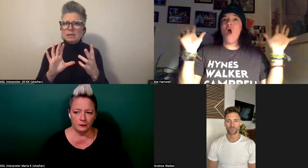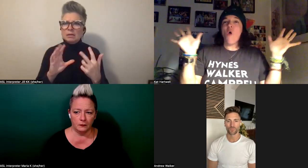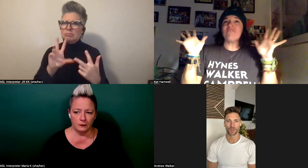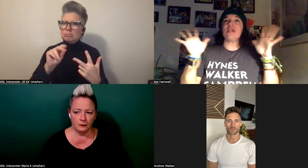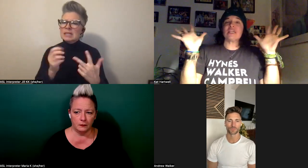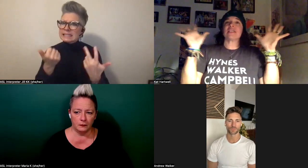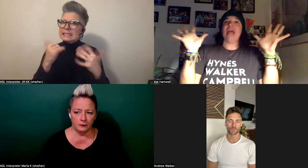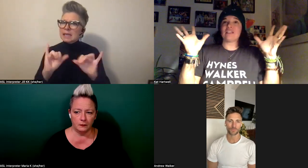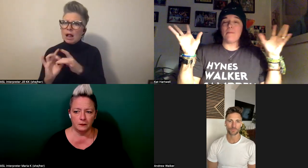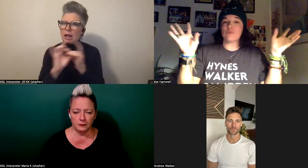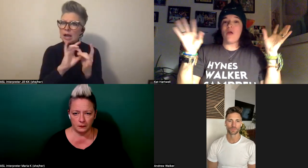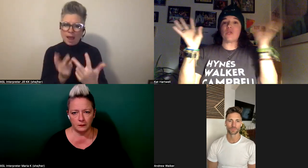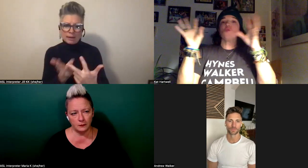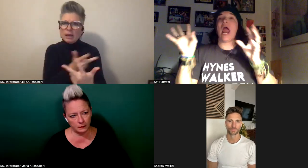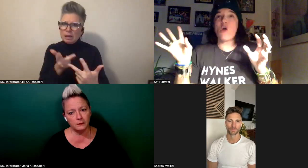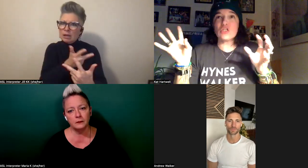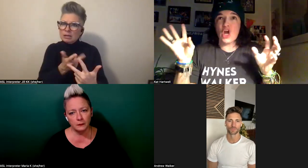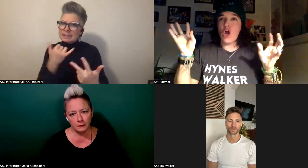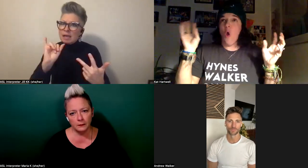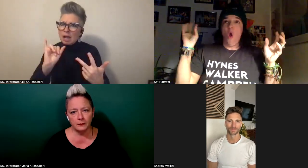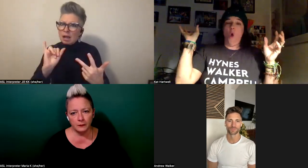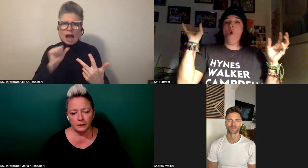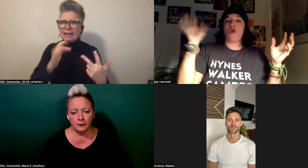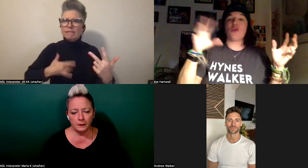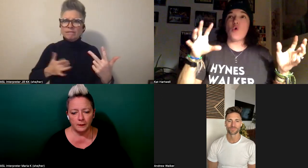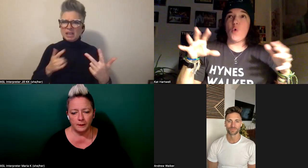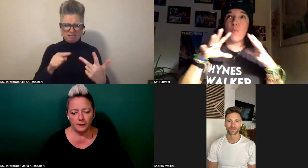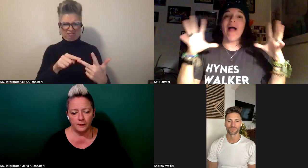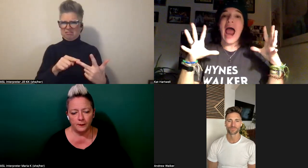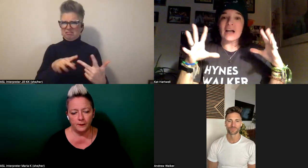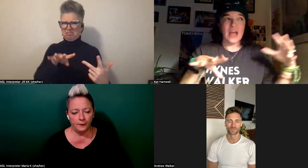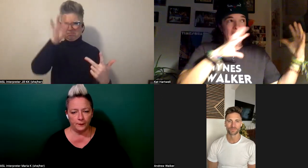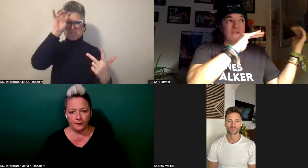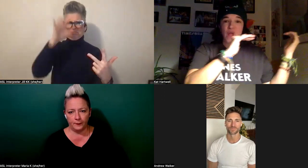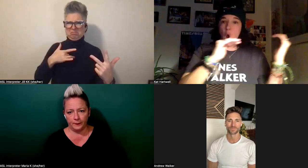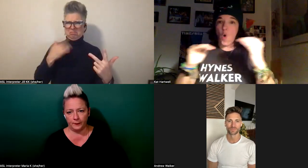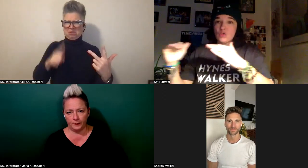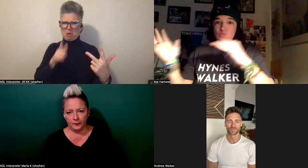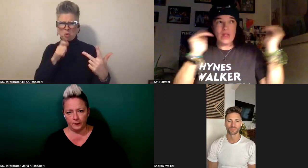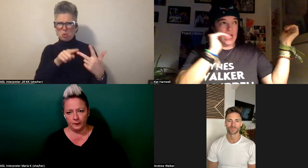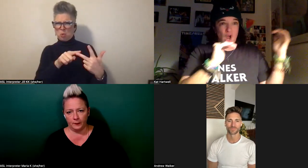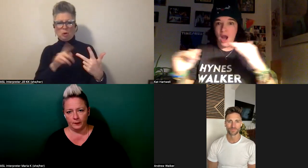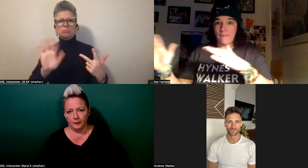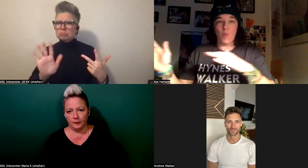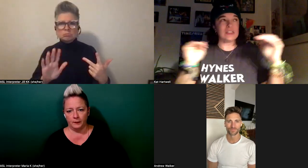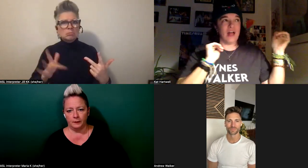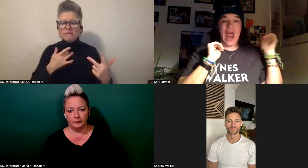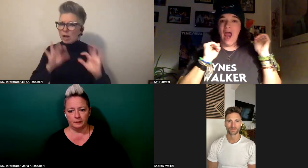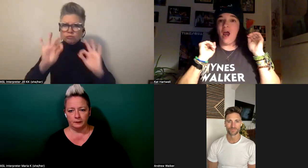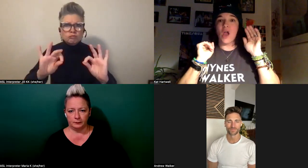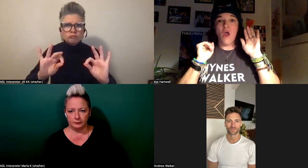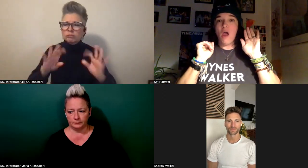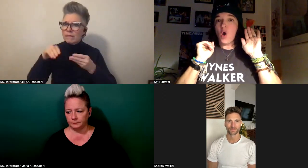movie, I'm like, oh, I feel disconnected because we have a new character or a new plot. It flowed really good. I mean, we